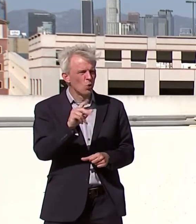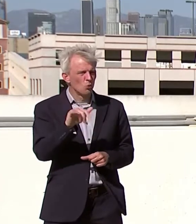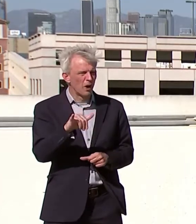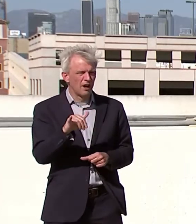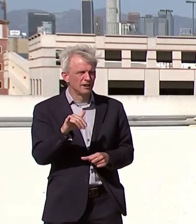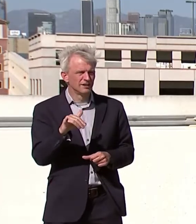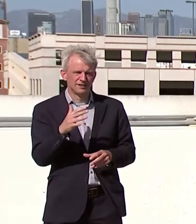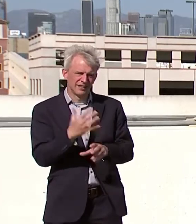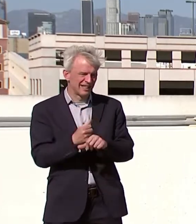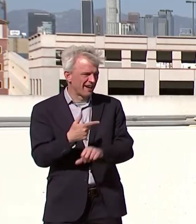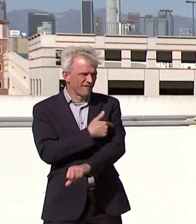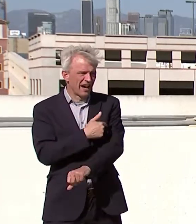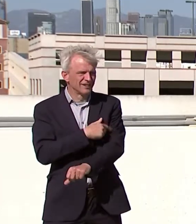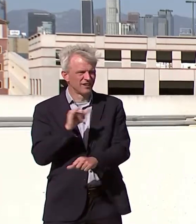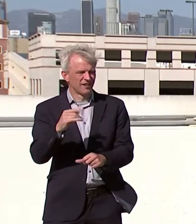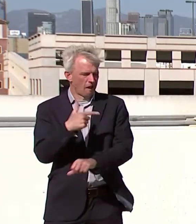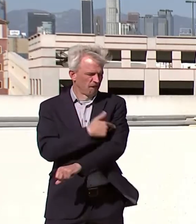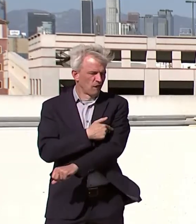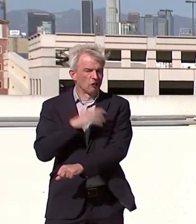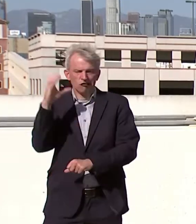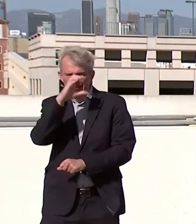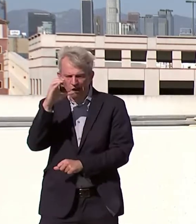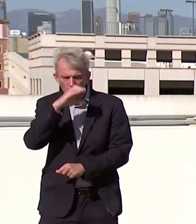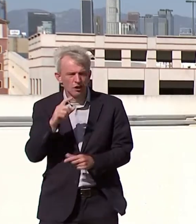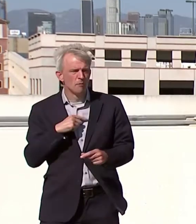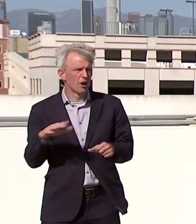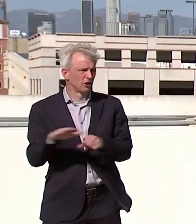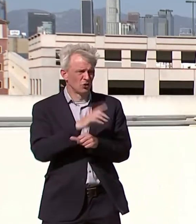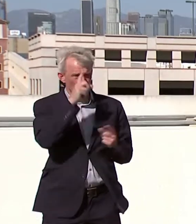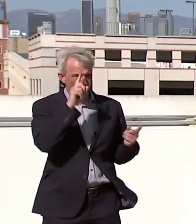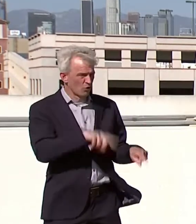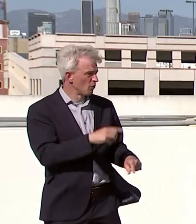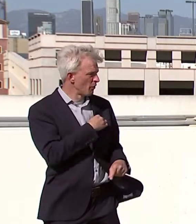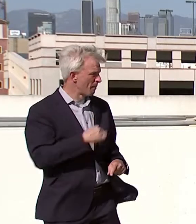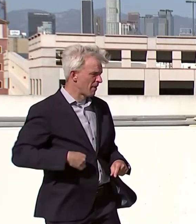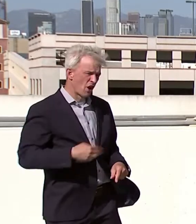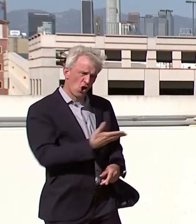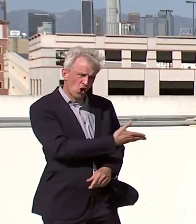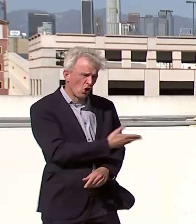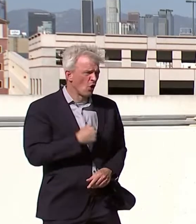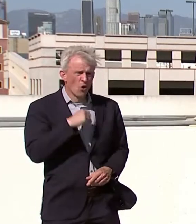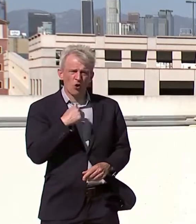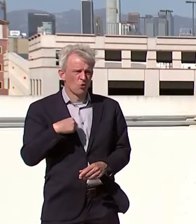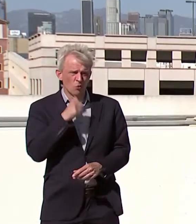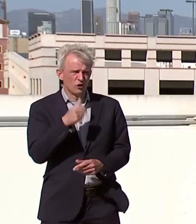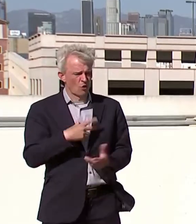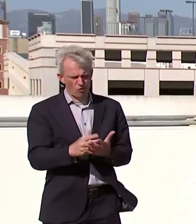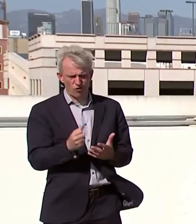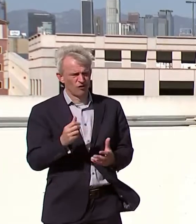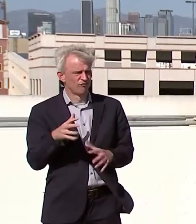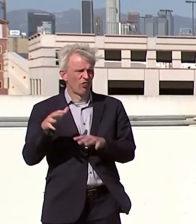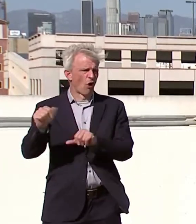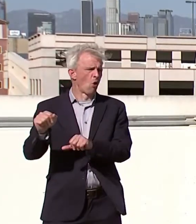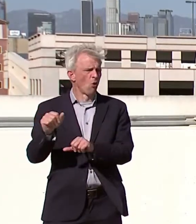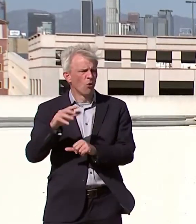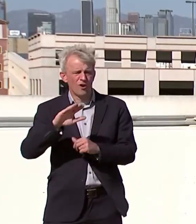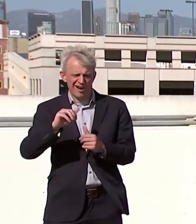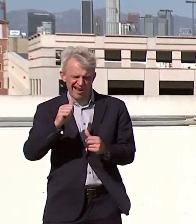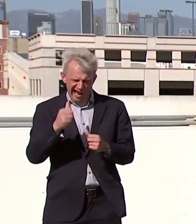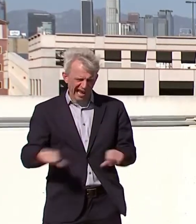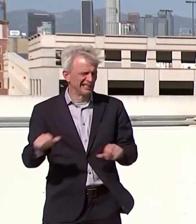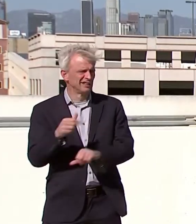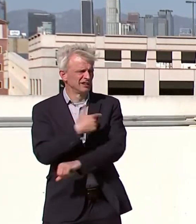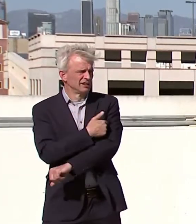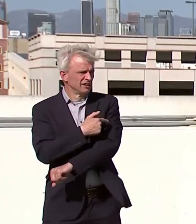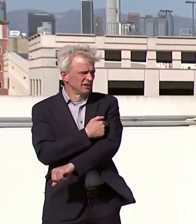getting a vaccine. But I totally agree with the mayor. We do not throw away any doses, and we have all kinds of contingency plans to make